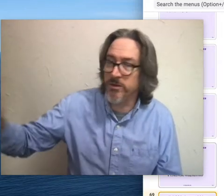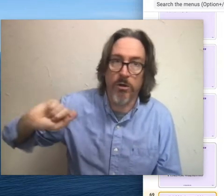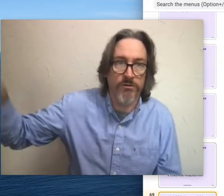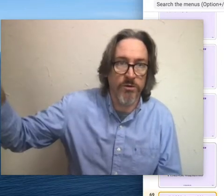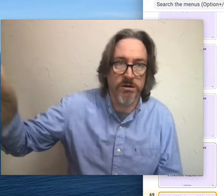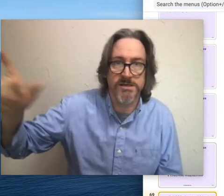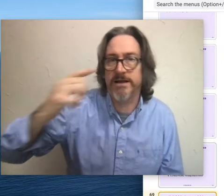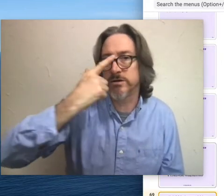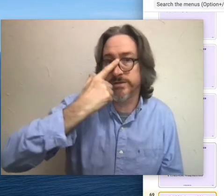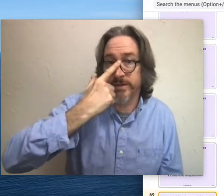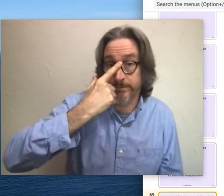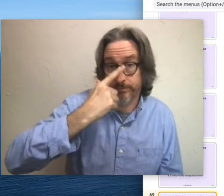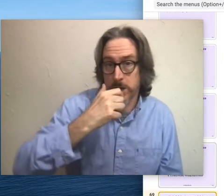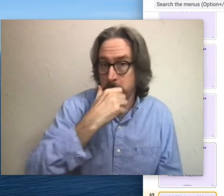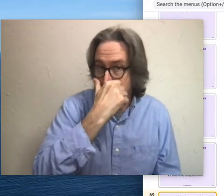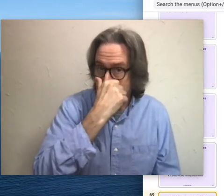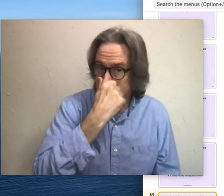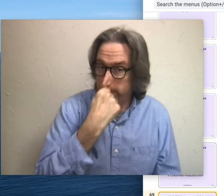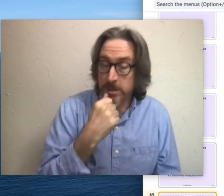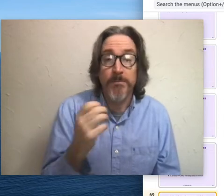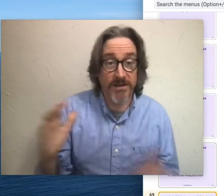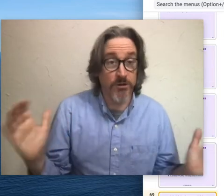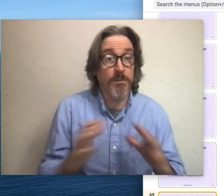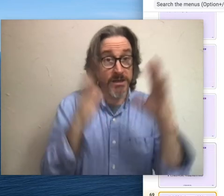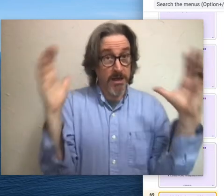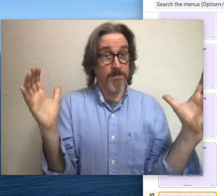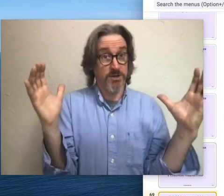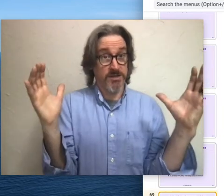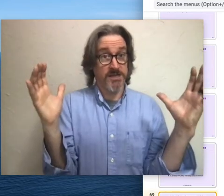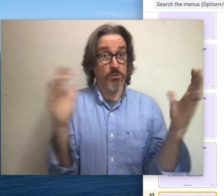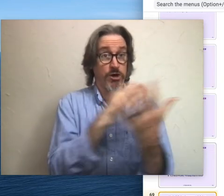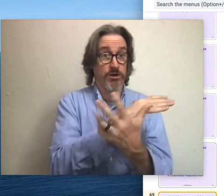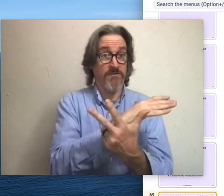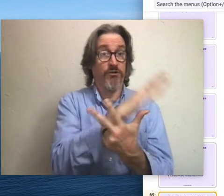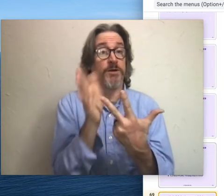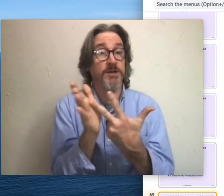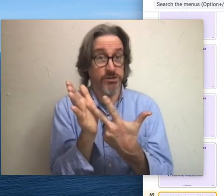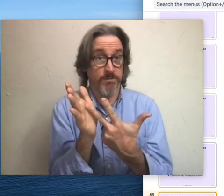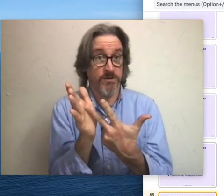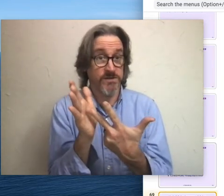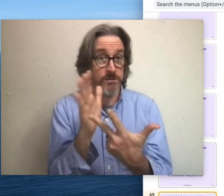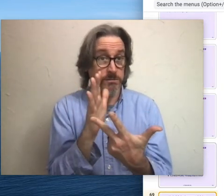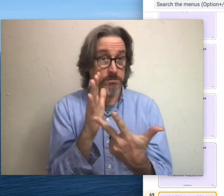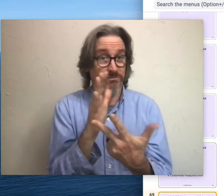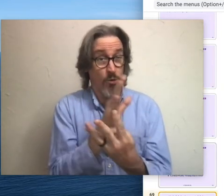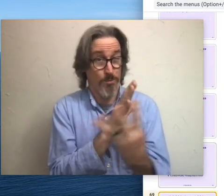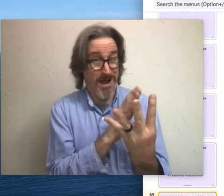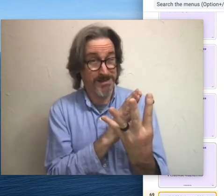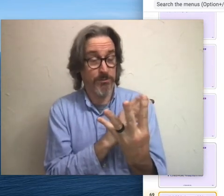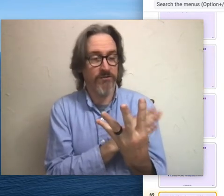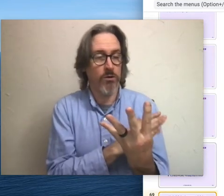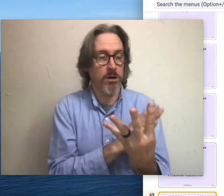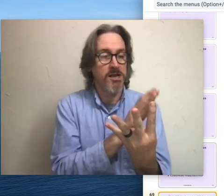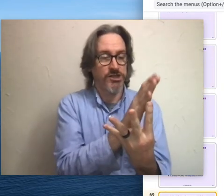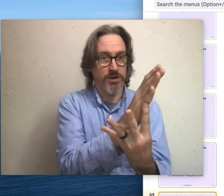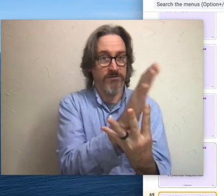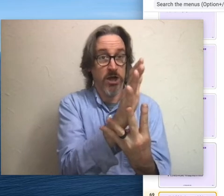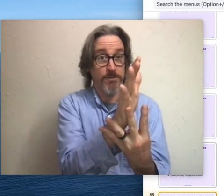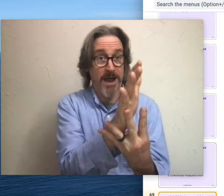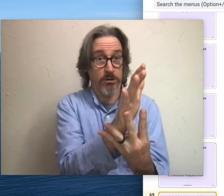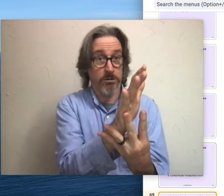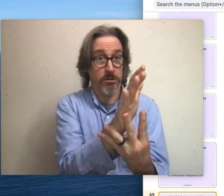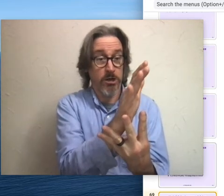it up on the wall and throw darts at it or something. But they're building up to this thing where you're going to have 3 descriptives, possibly 4. So you're going